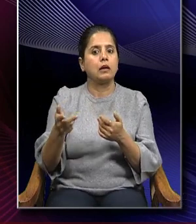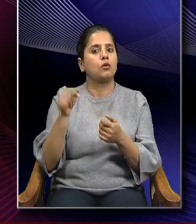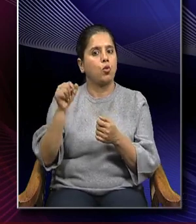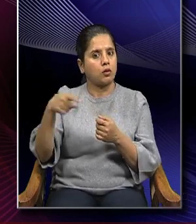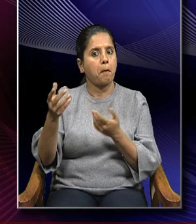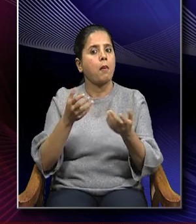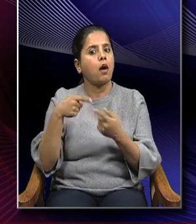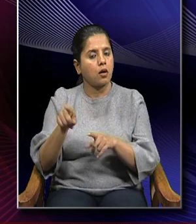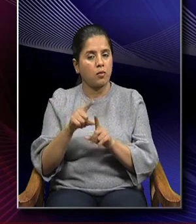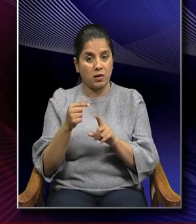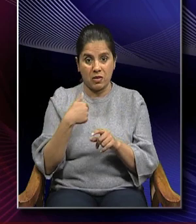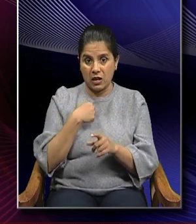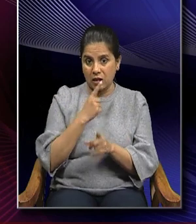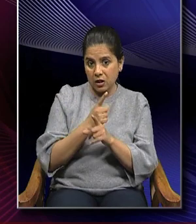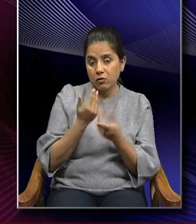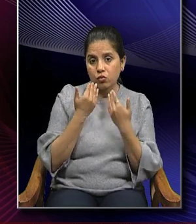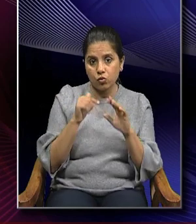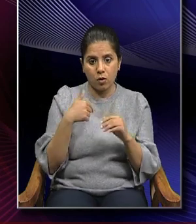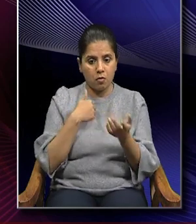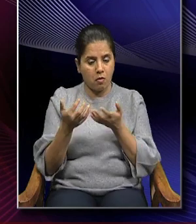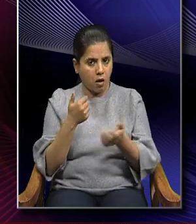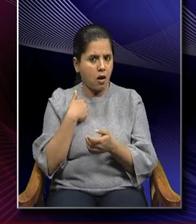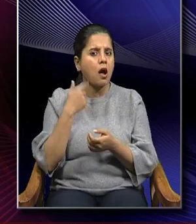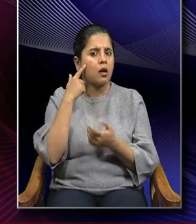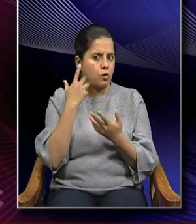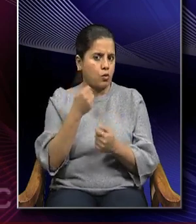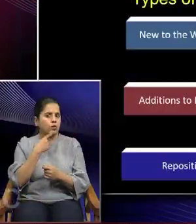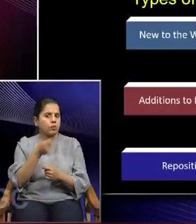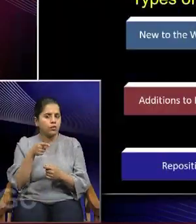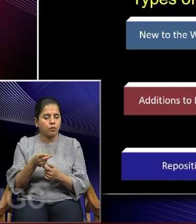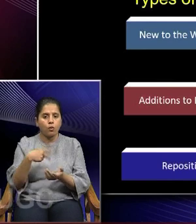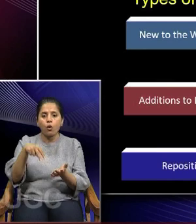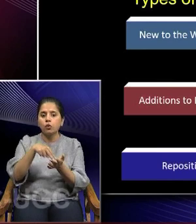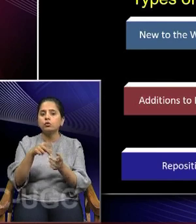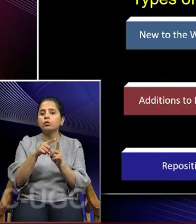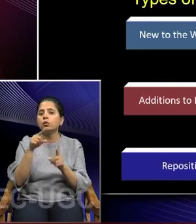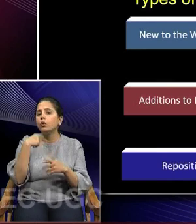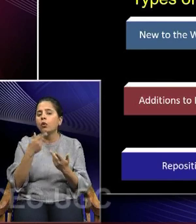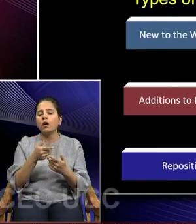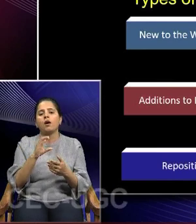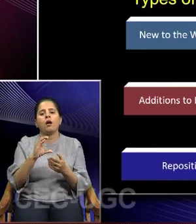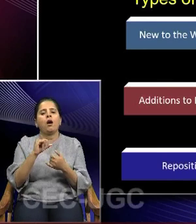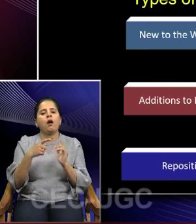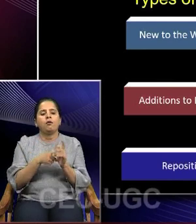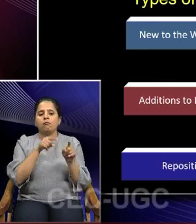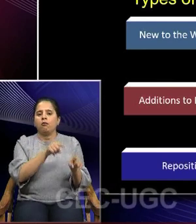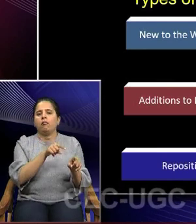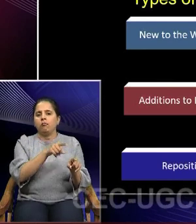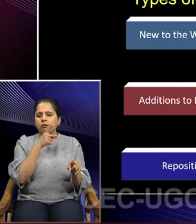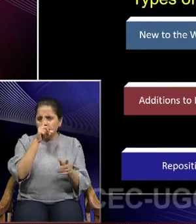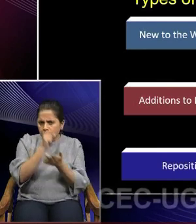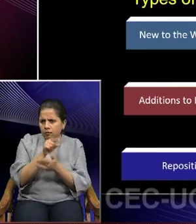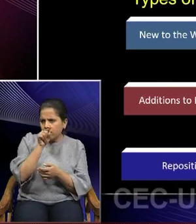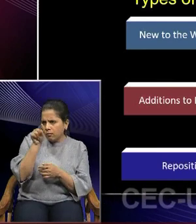me as a teacher and student of marketing, I would say positioning is actually done by the customers. It is a customer who would